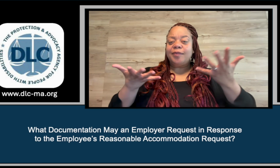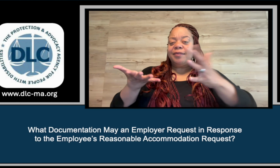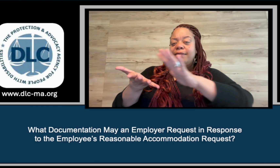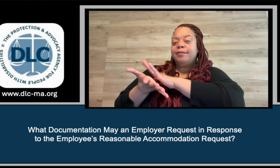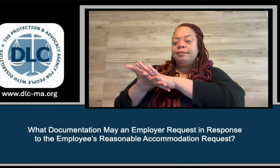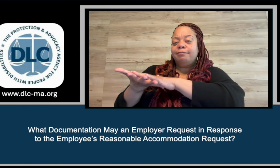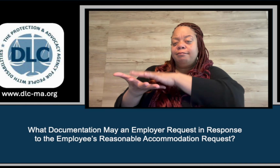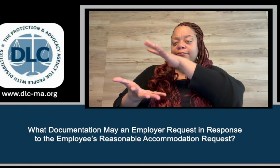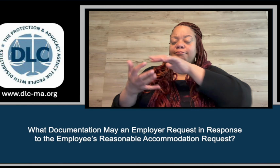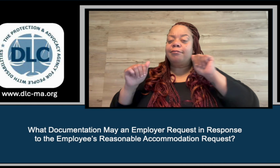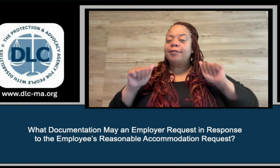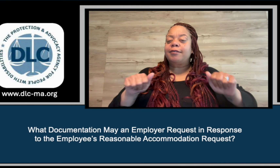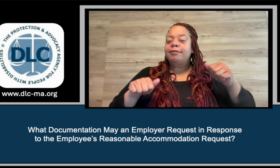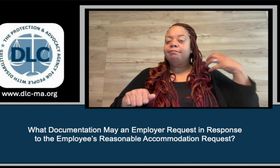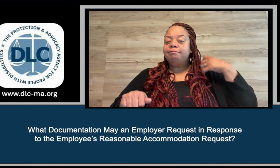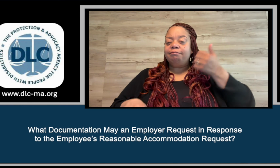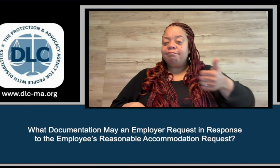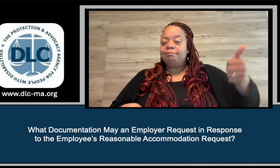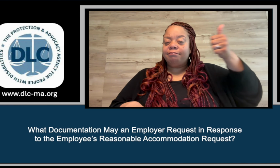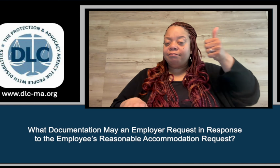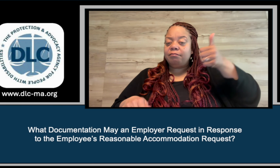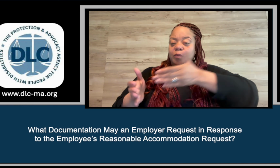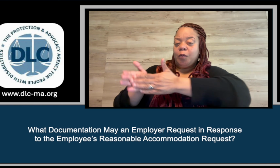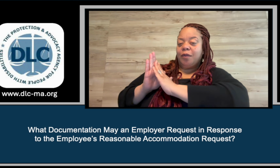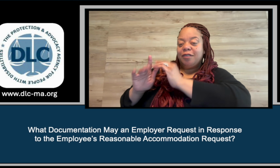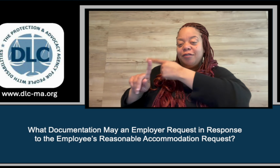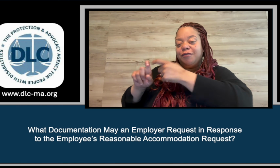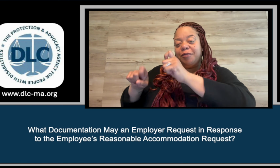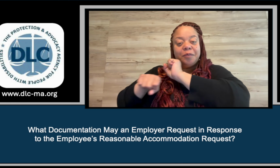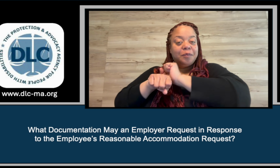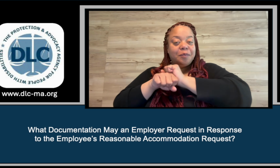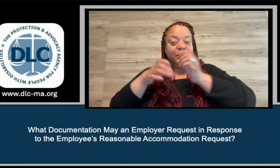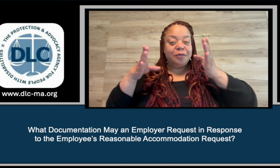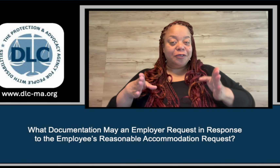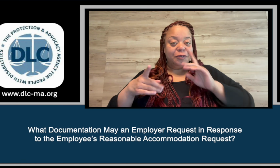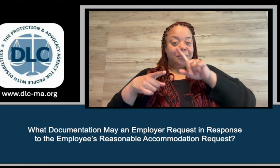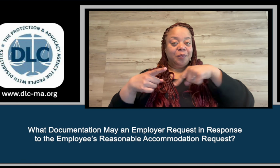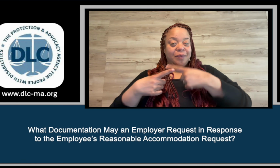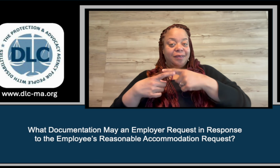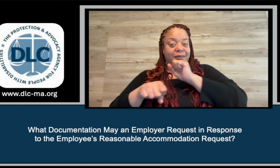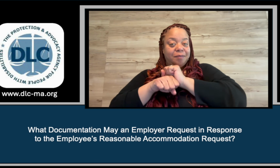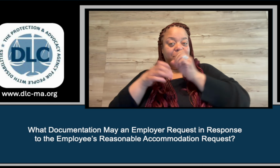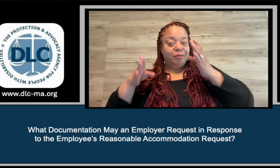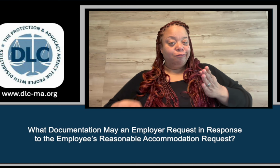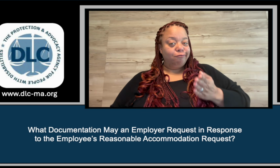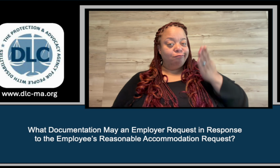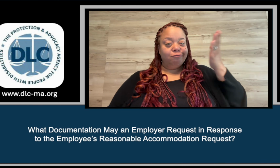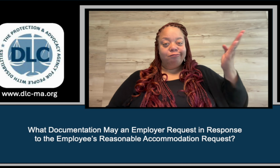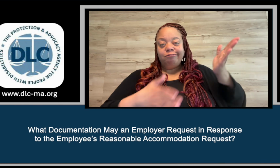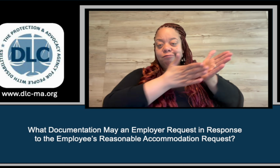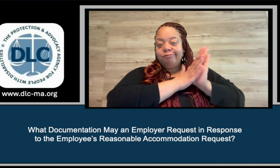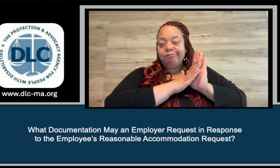What documentation may an employer request in response to the employee's reasonable accommodation request?